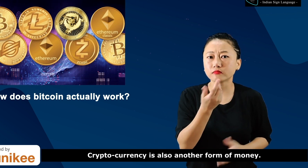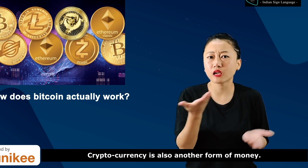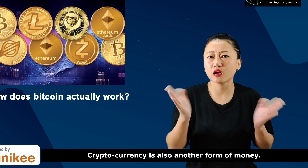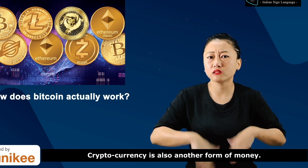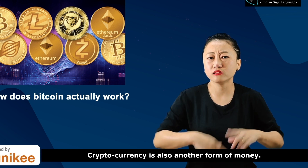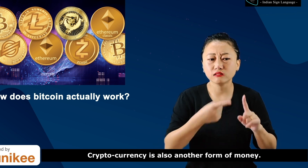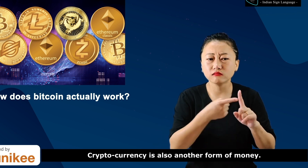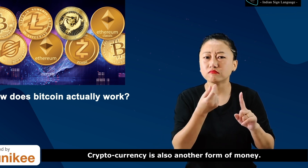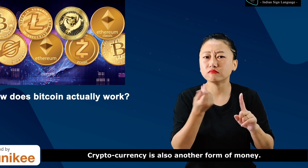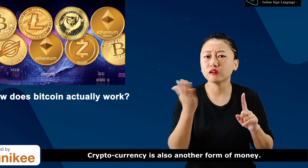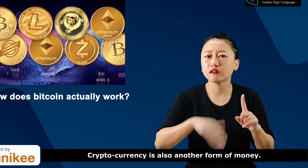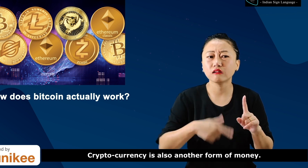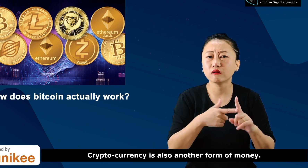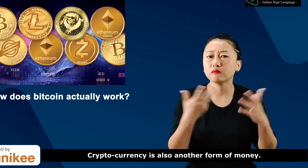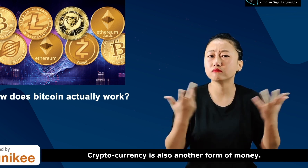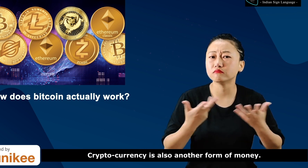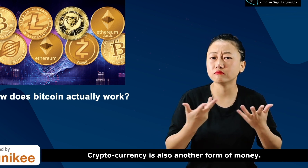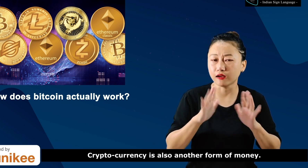Cryptocurrency is also another form of money